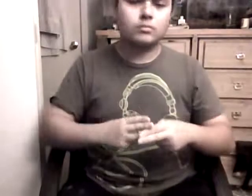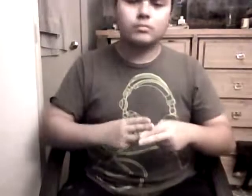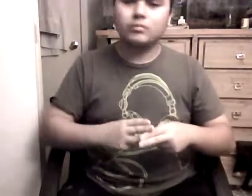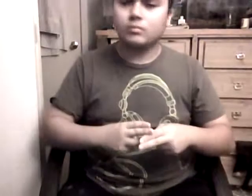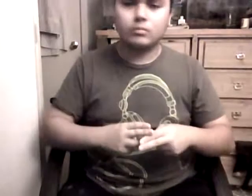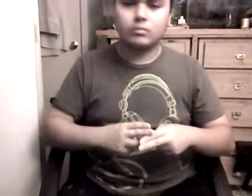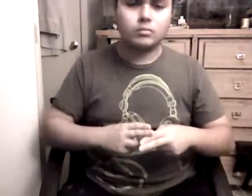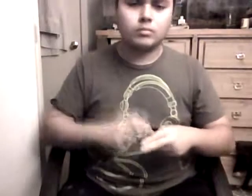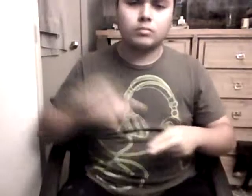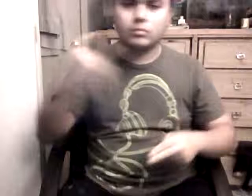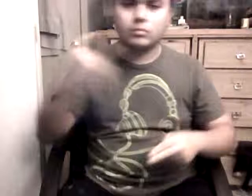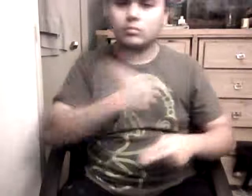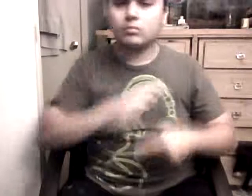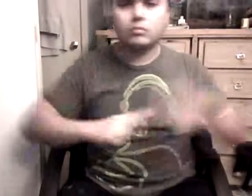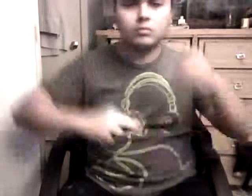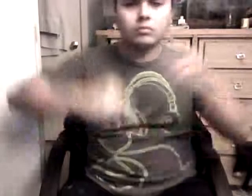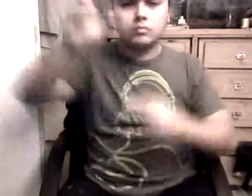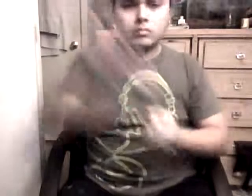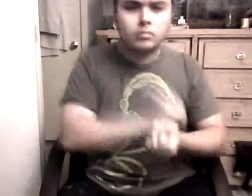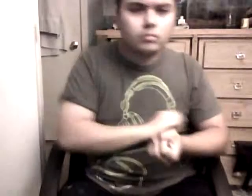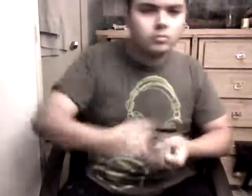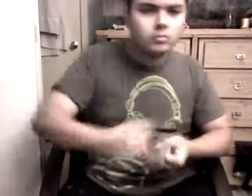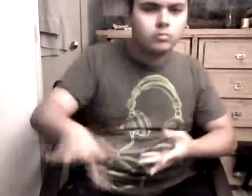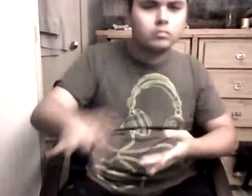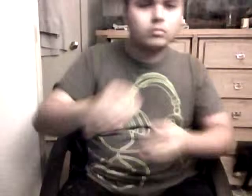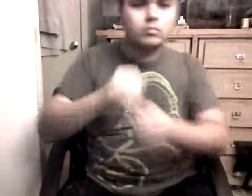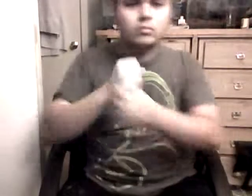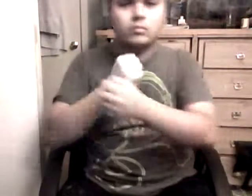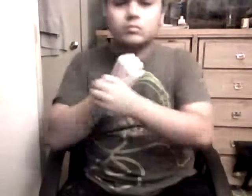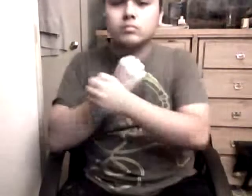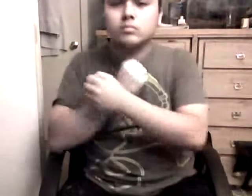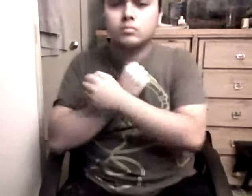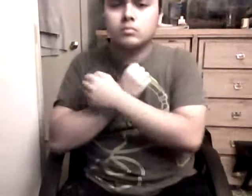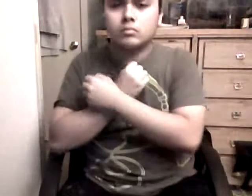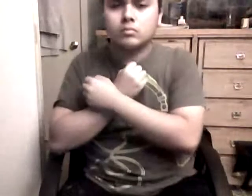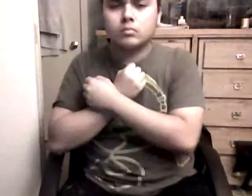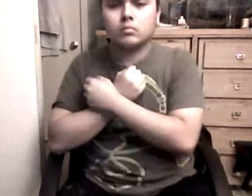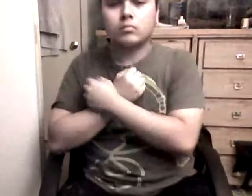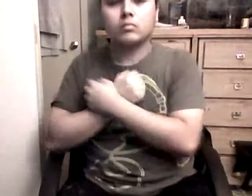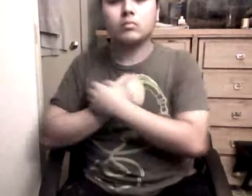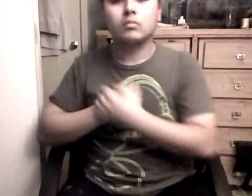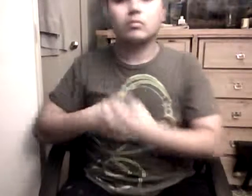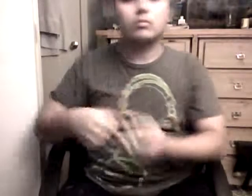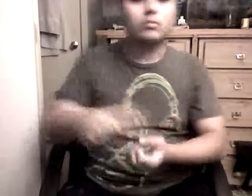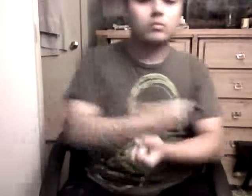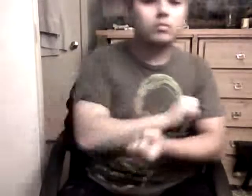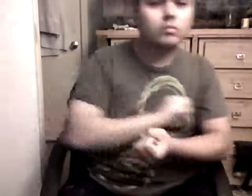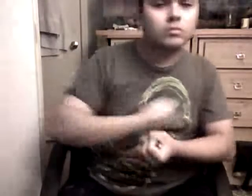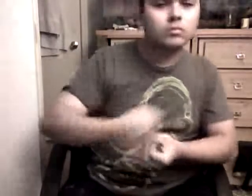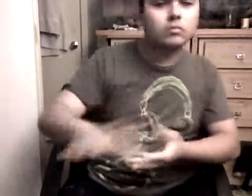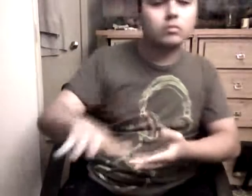We're still building and burning down Burning Burning